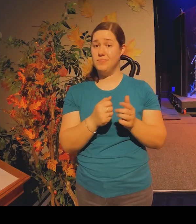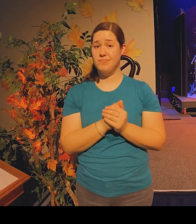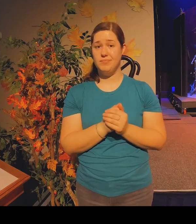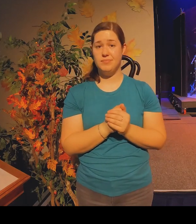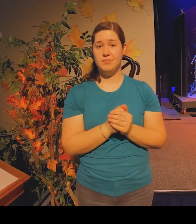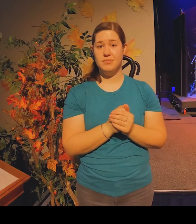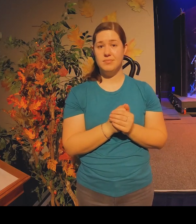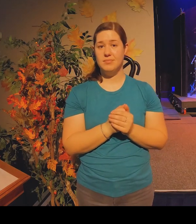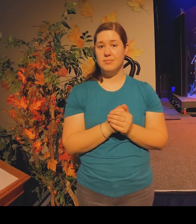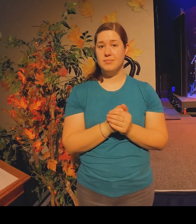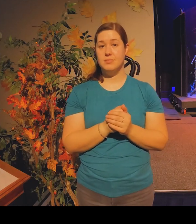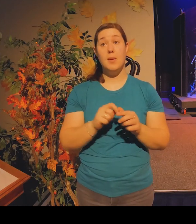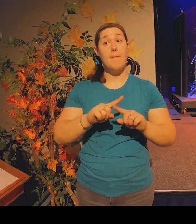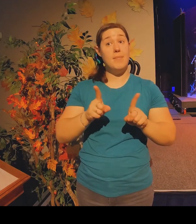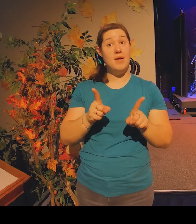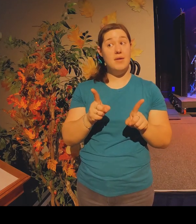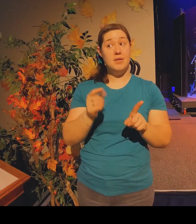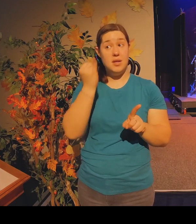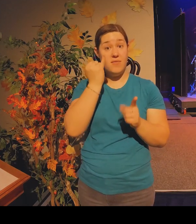But here's the thing.